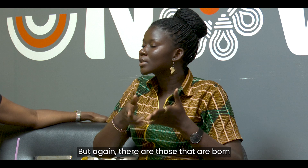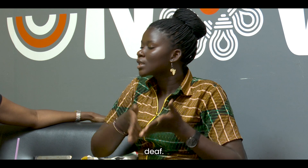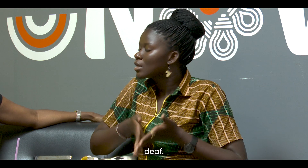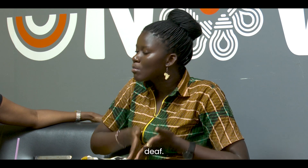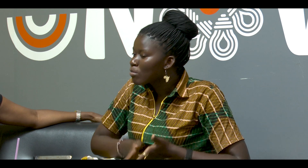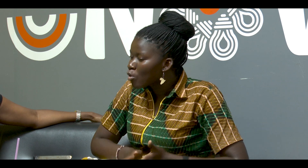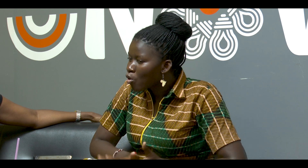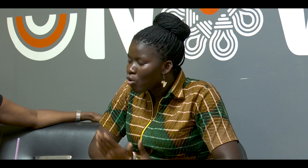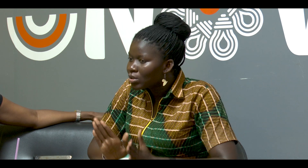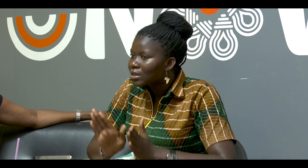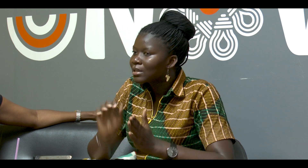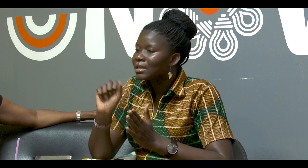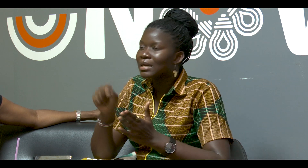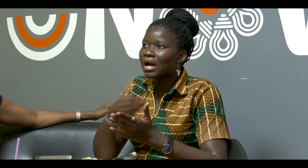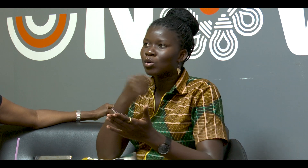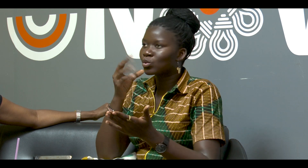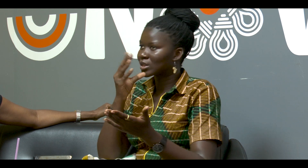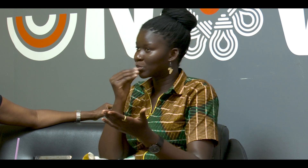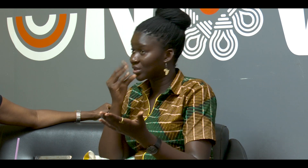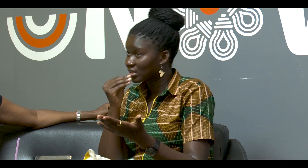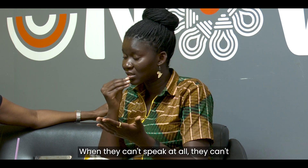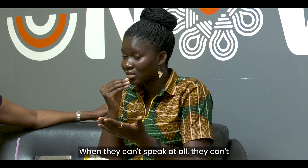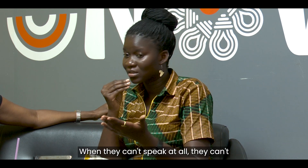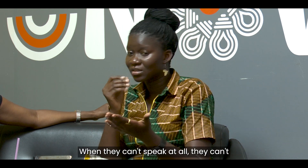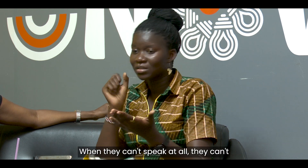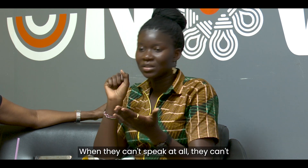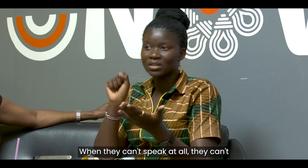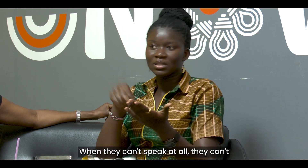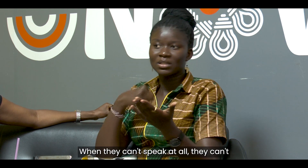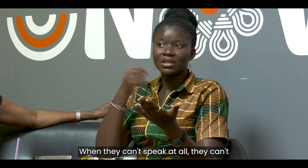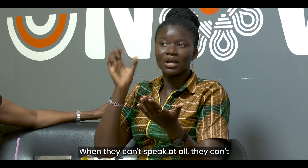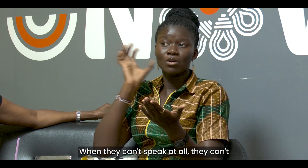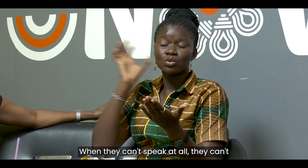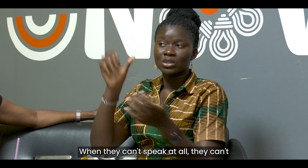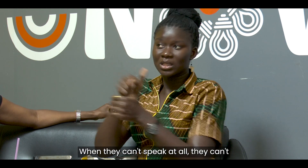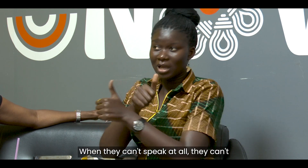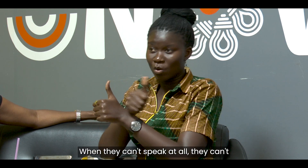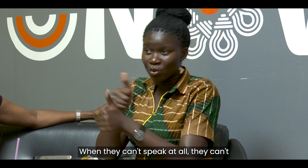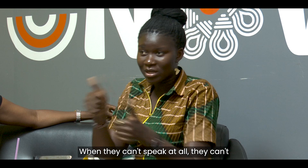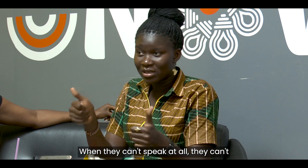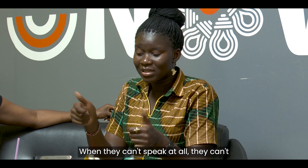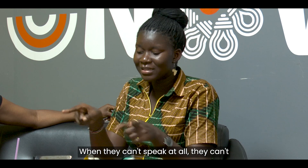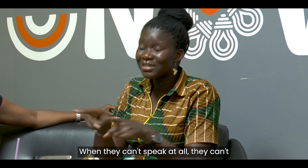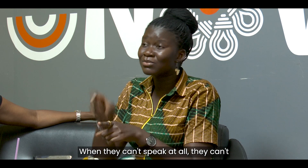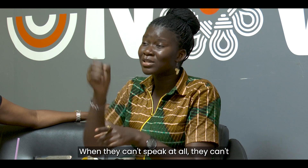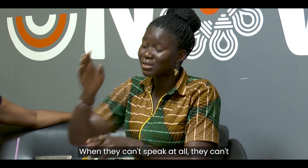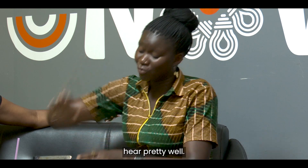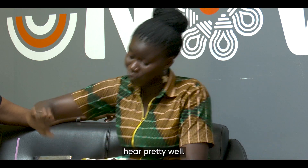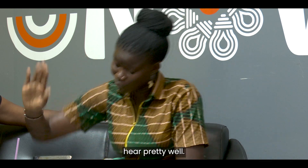deaf. When they can't speak at all, they can't hear pretty well.